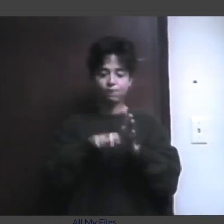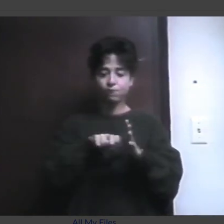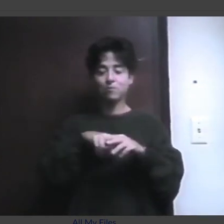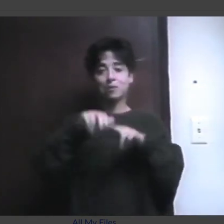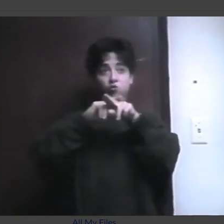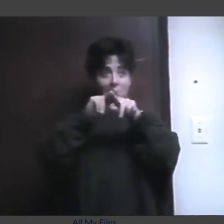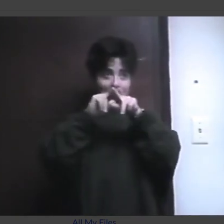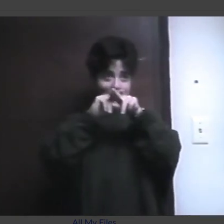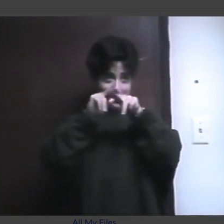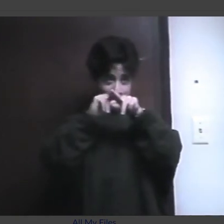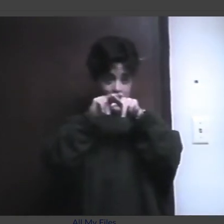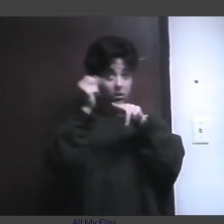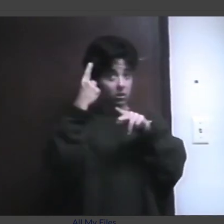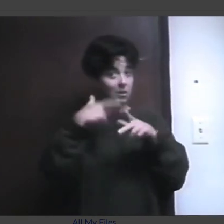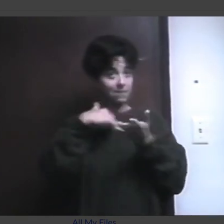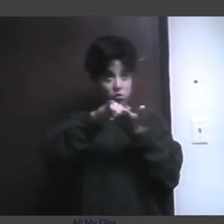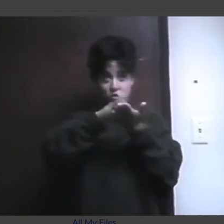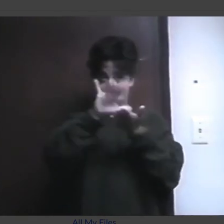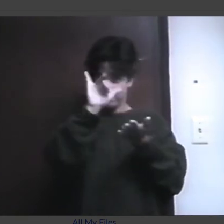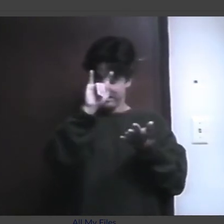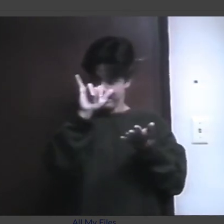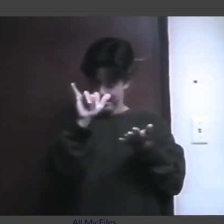story.